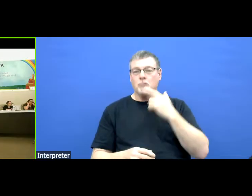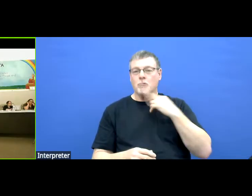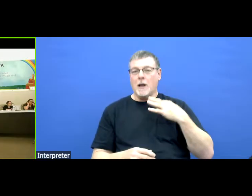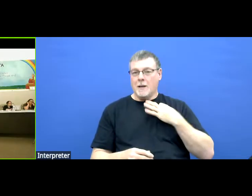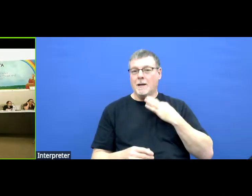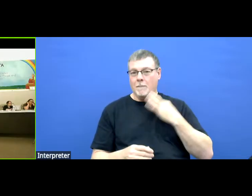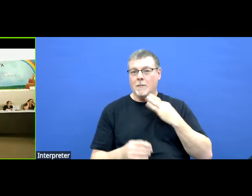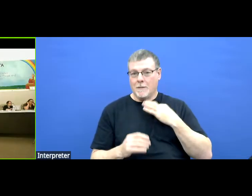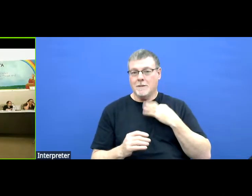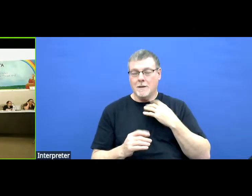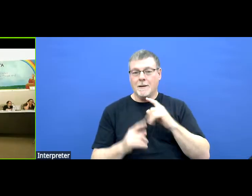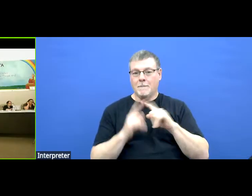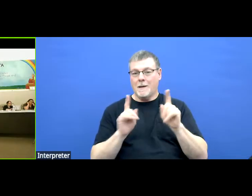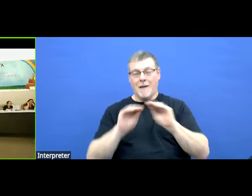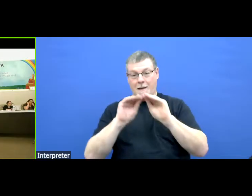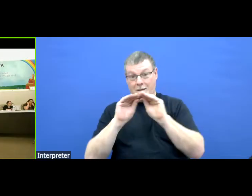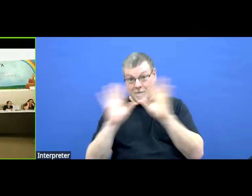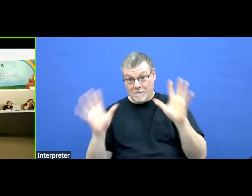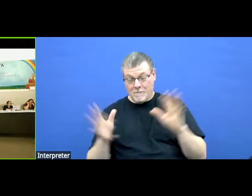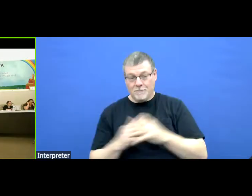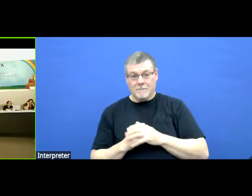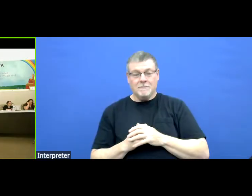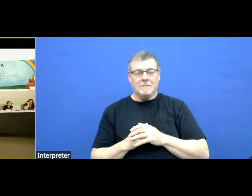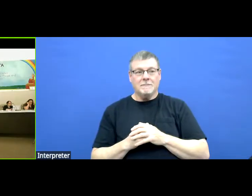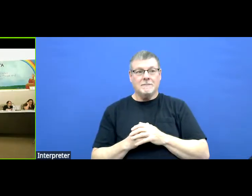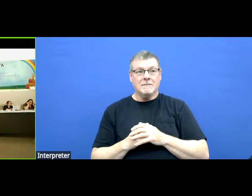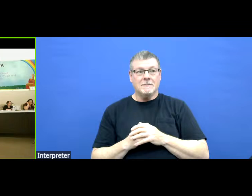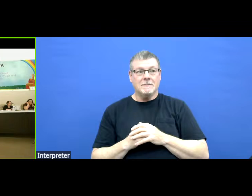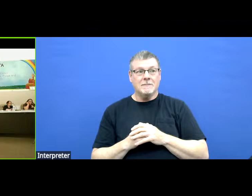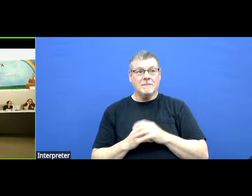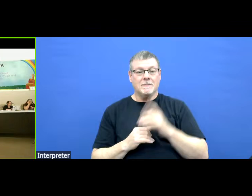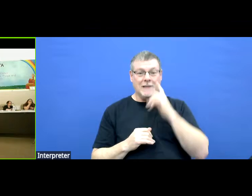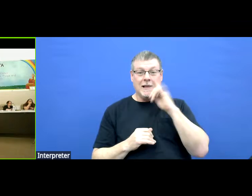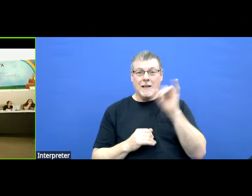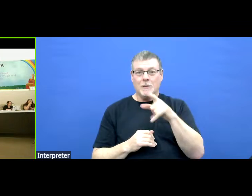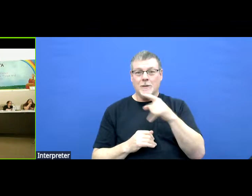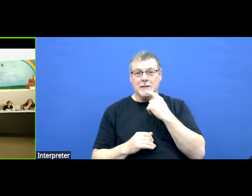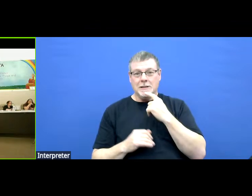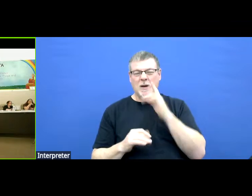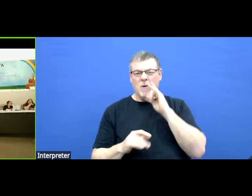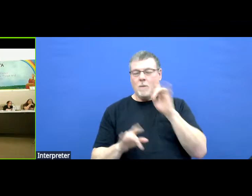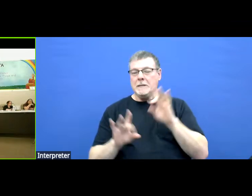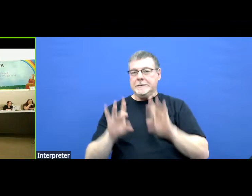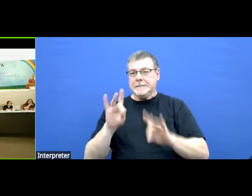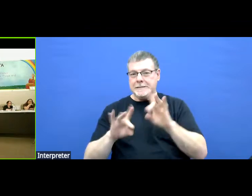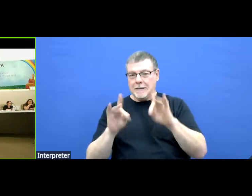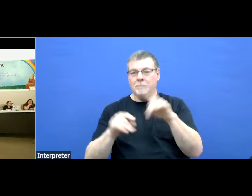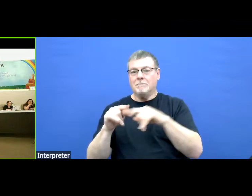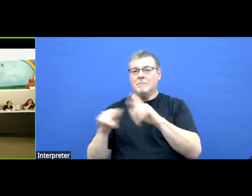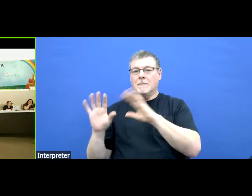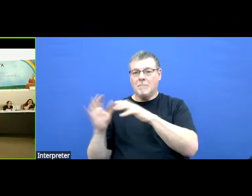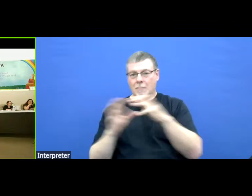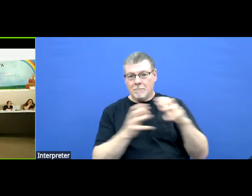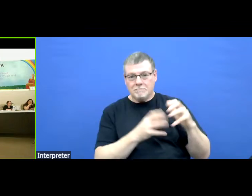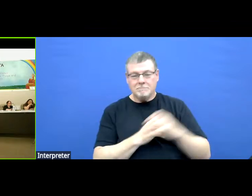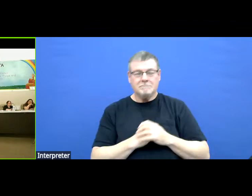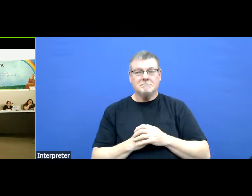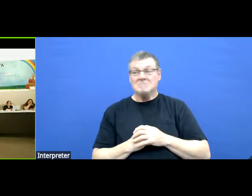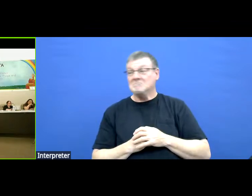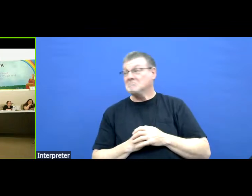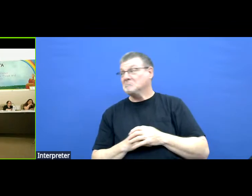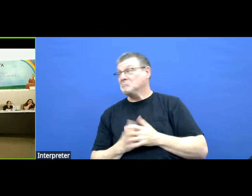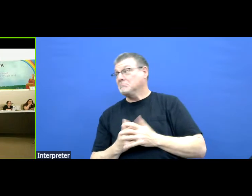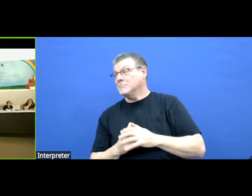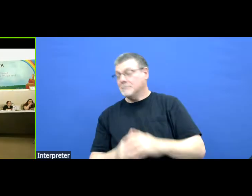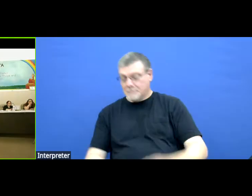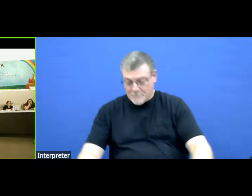but obviously in terms of like you said, it's going to be sampling and classes. And, yep. All